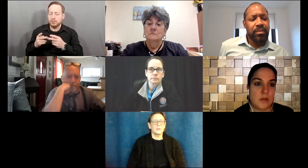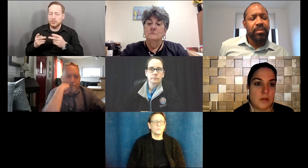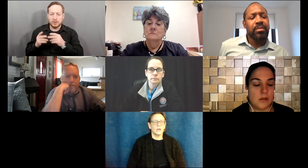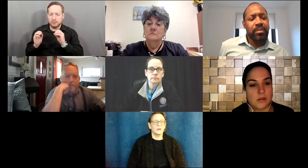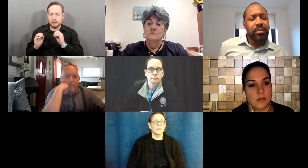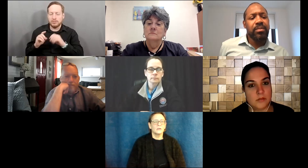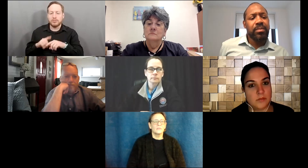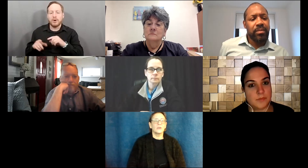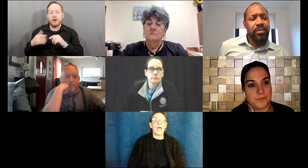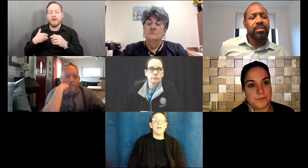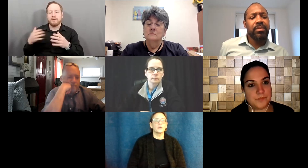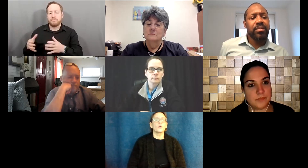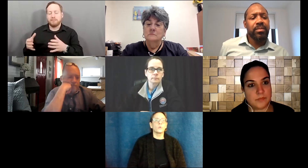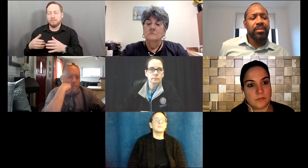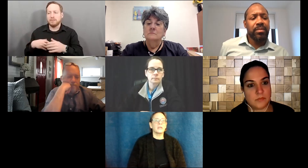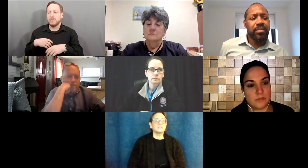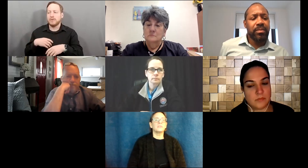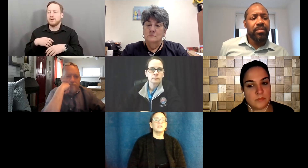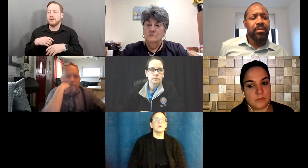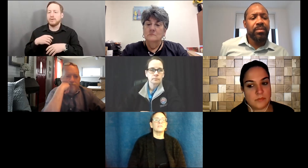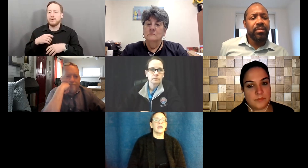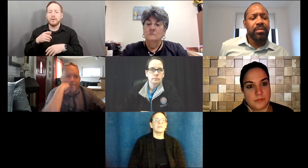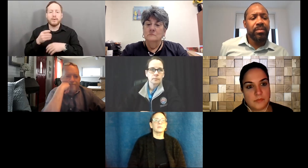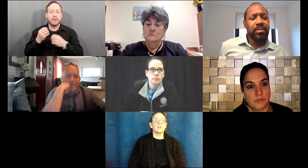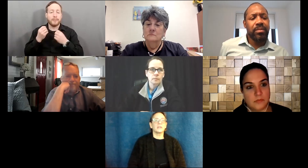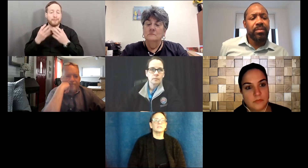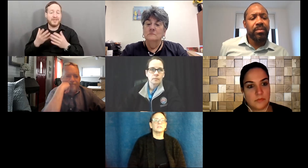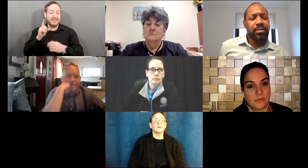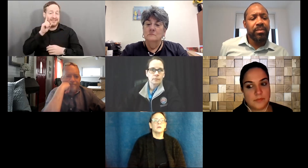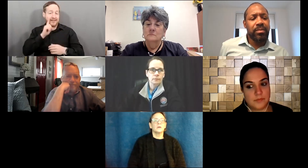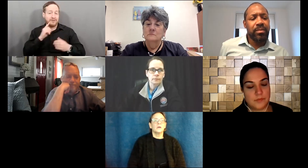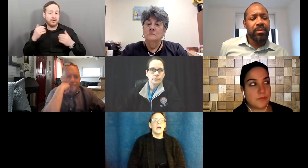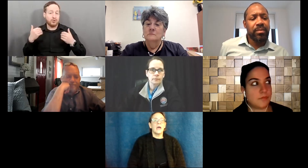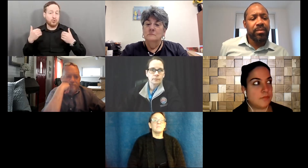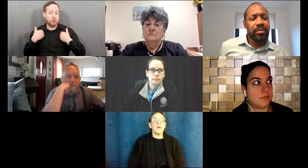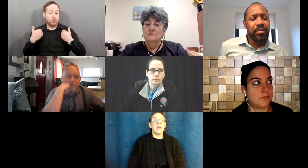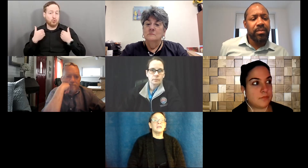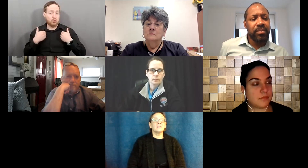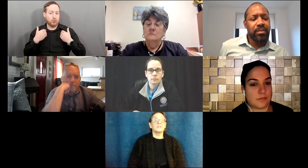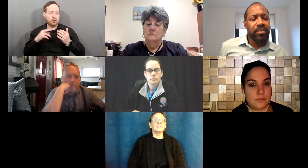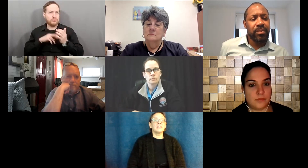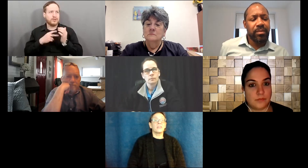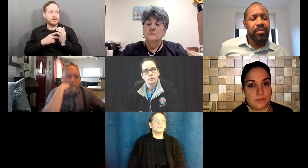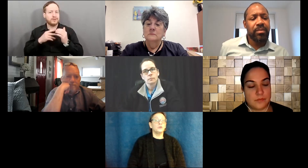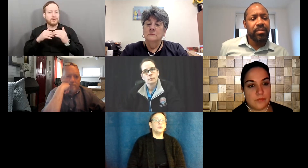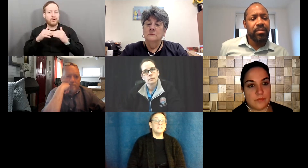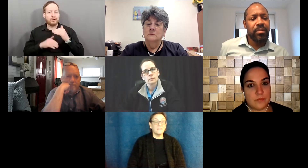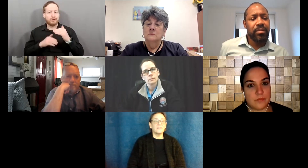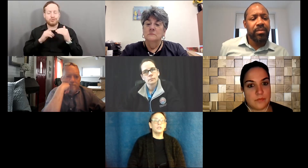building somewhere. They don't have their own place, but they do have a gathering place. And many of the